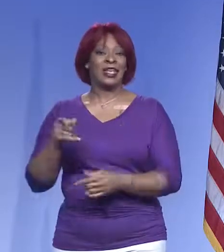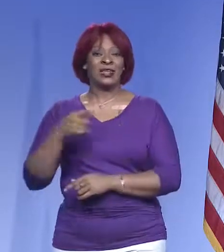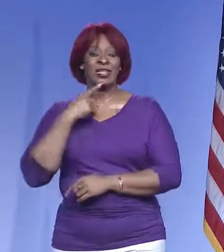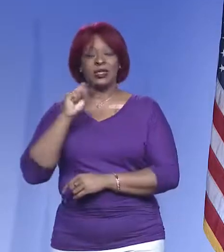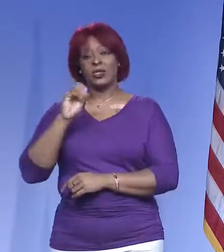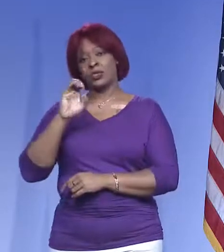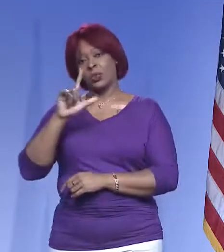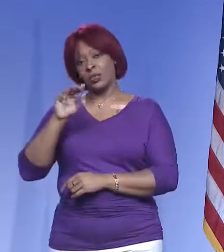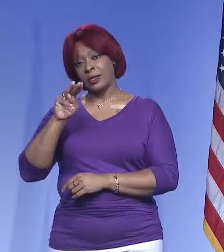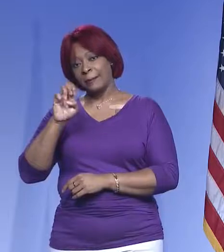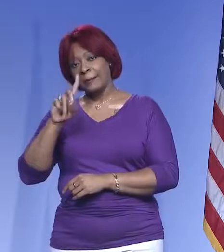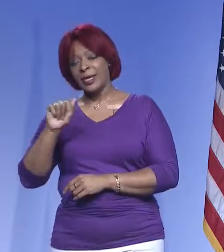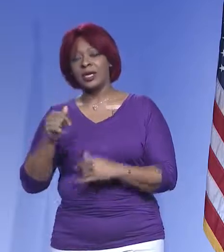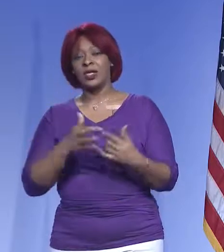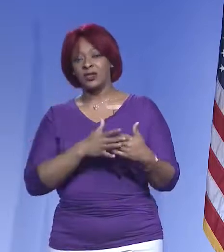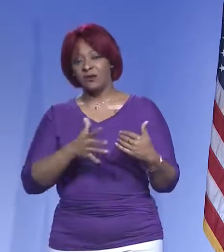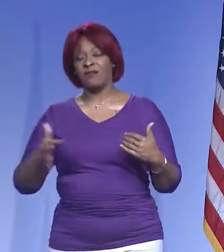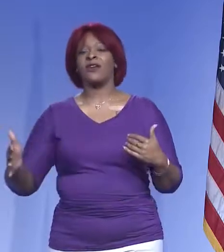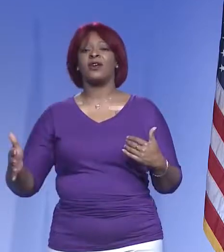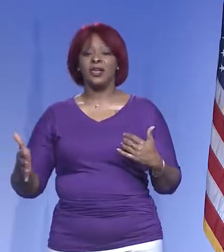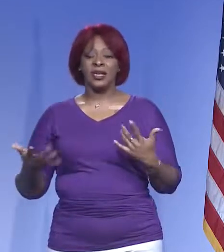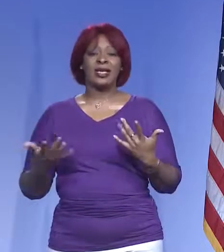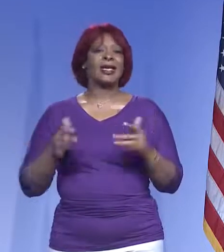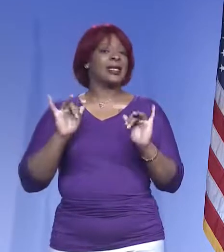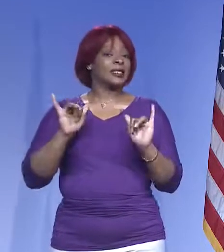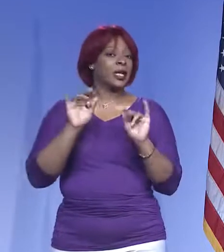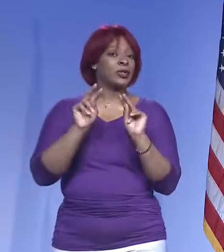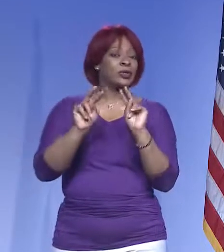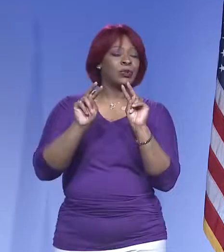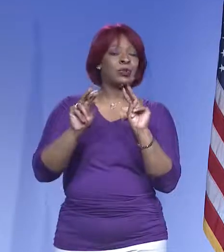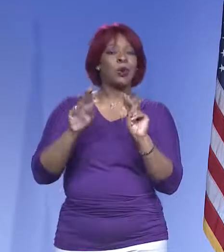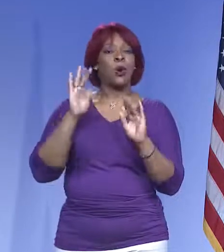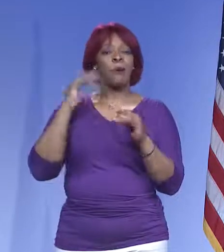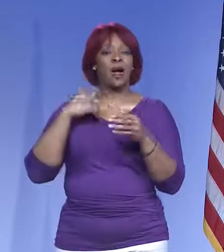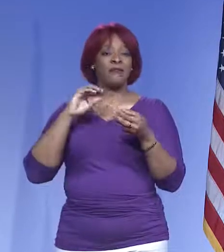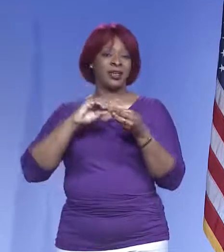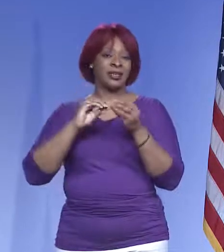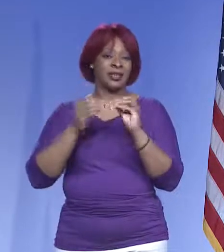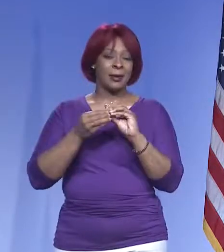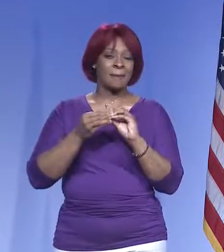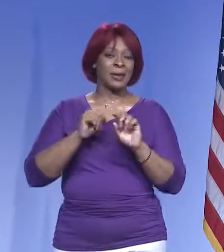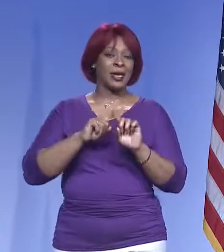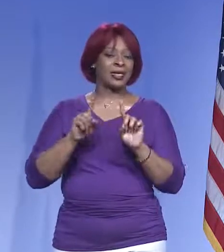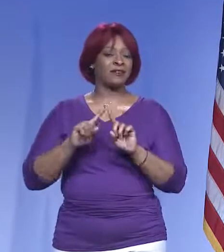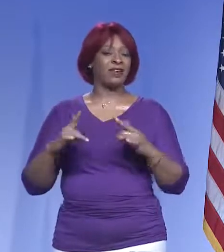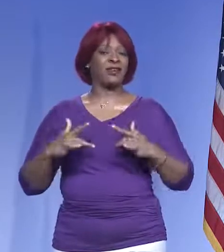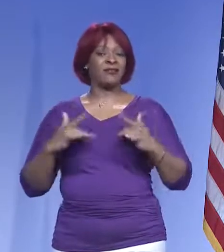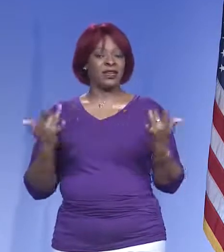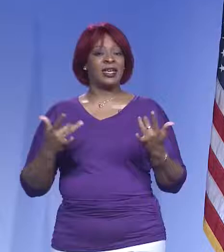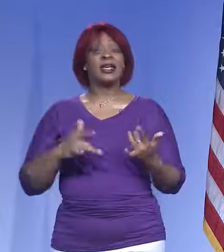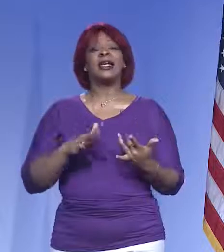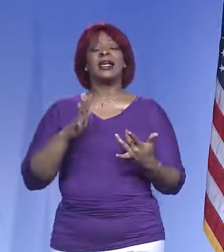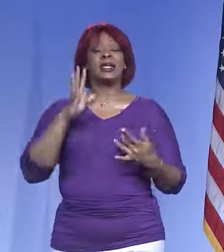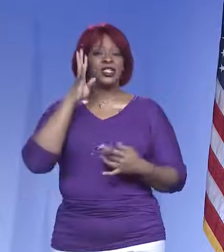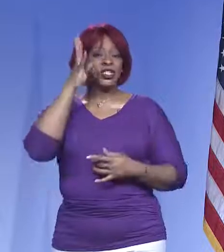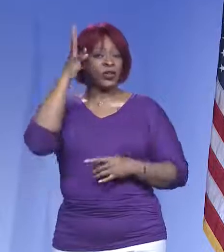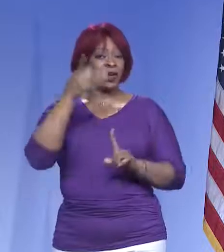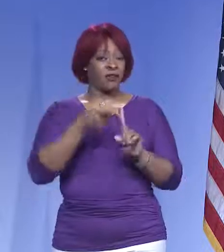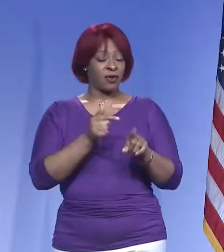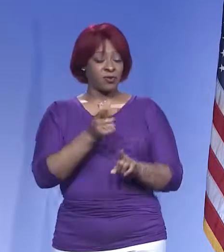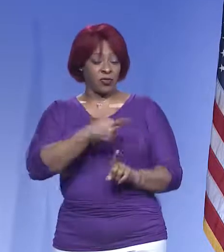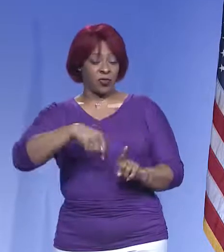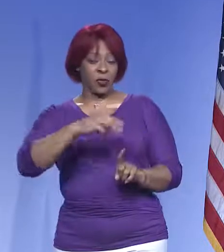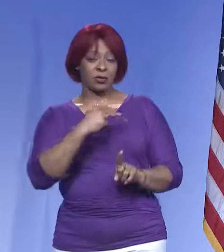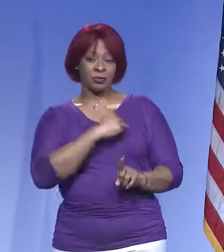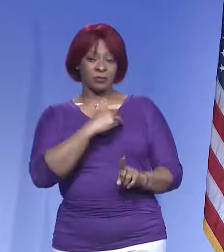social media and so forth. So stay tuned. We hope to do a number of events generated from these